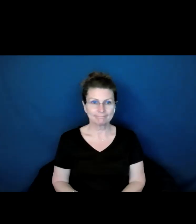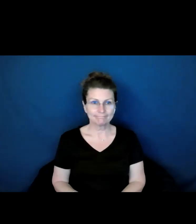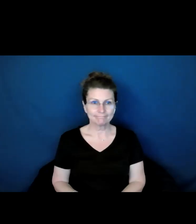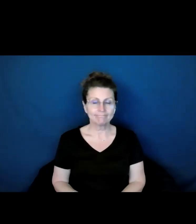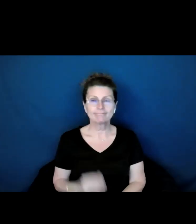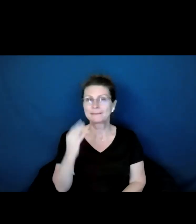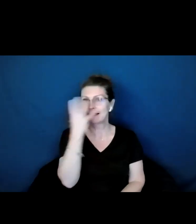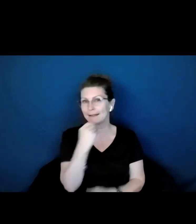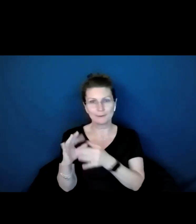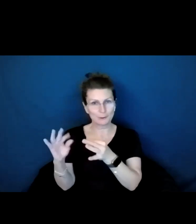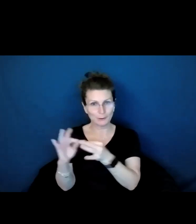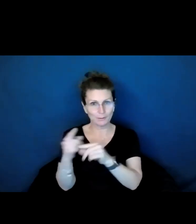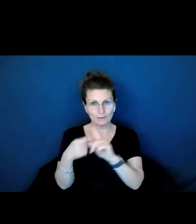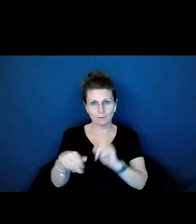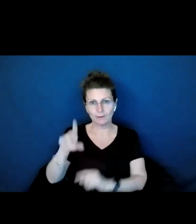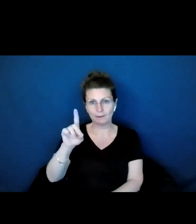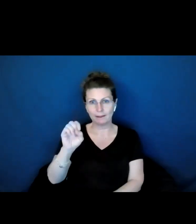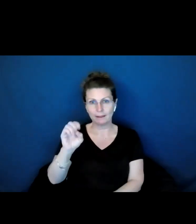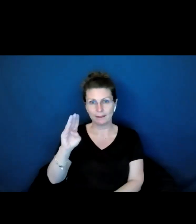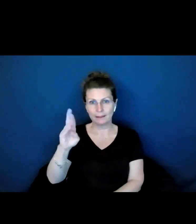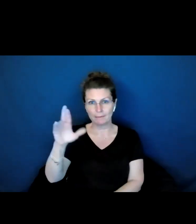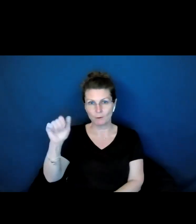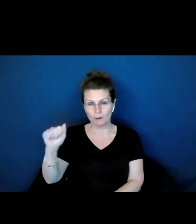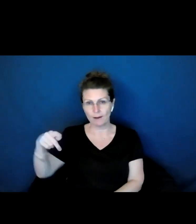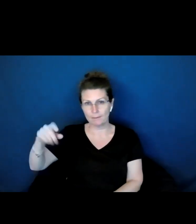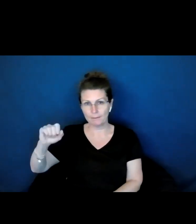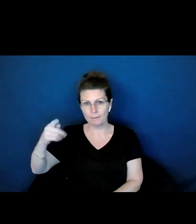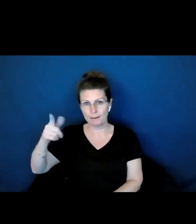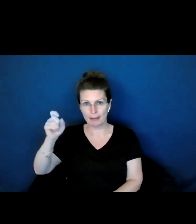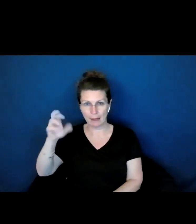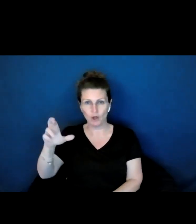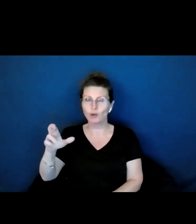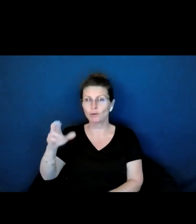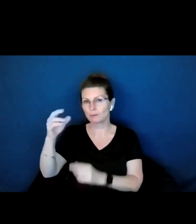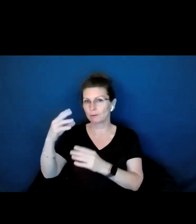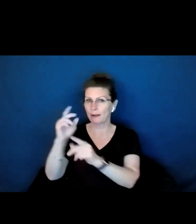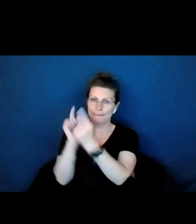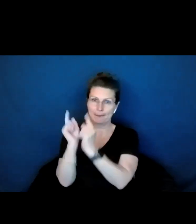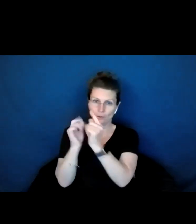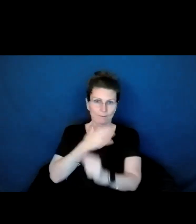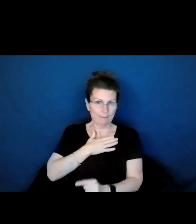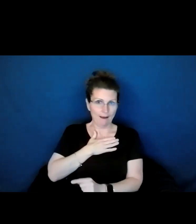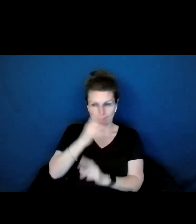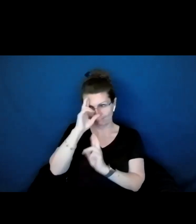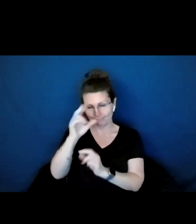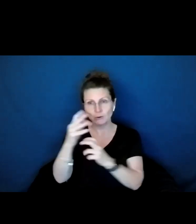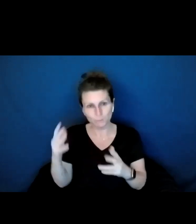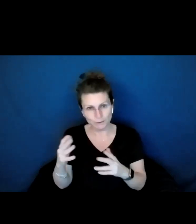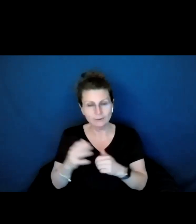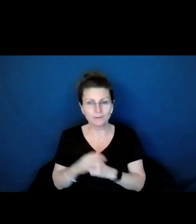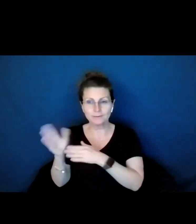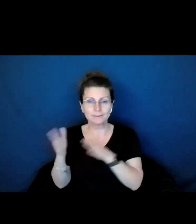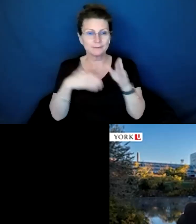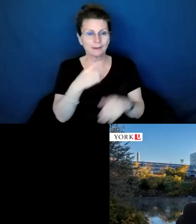Lovely words by Deb Pepler, a mentor of mine and someone I respect so greatly. Now I'd like to turn to Dr.